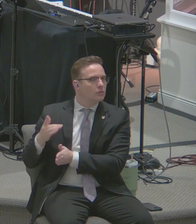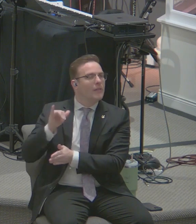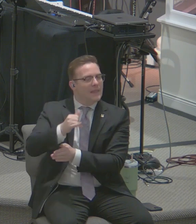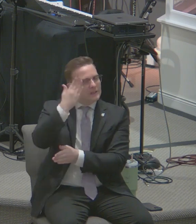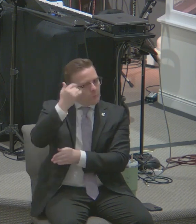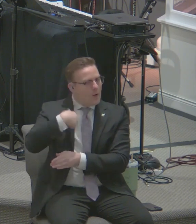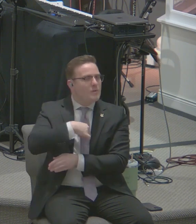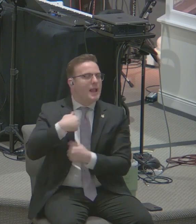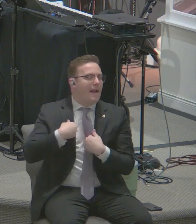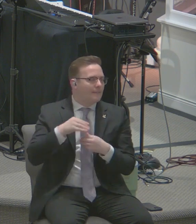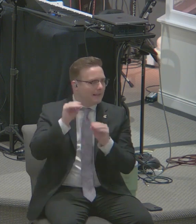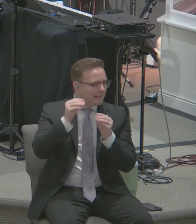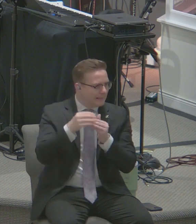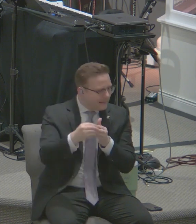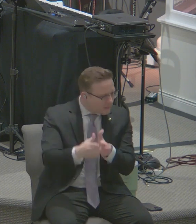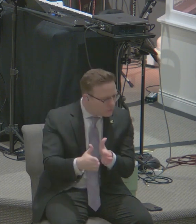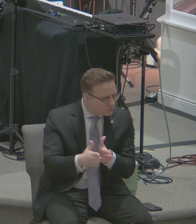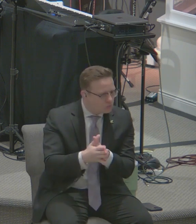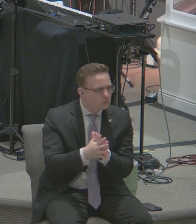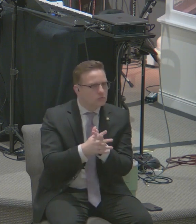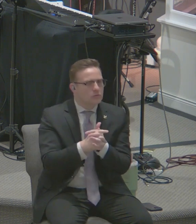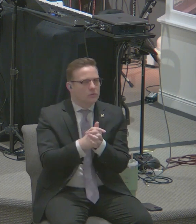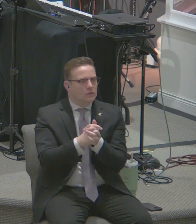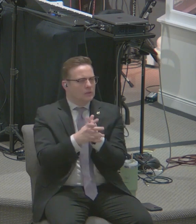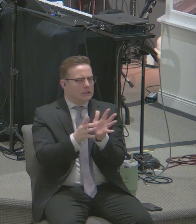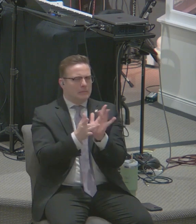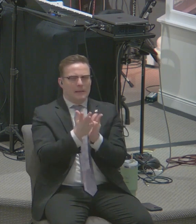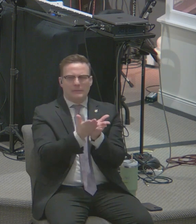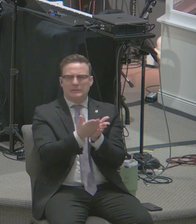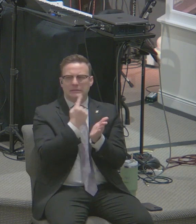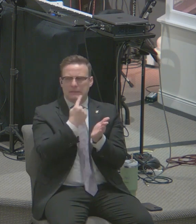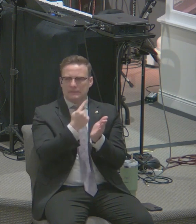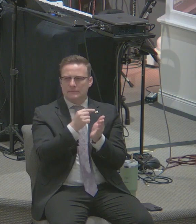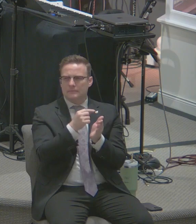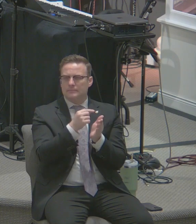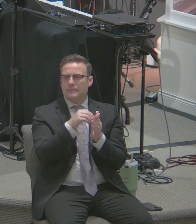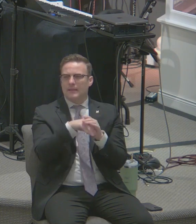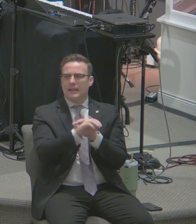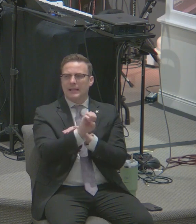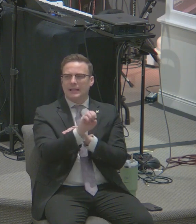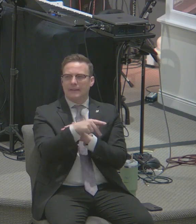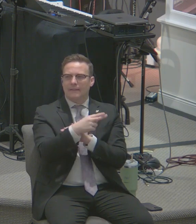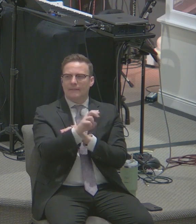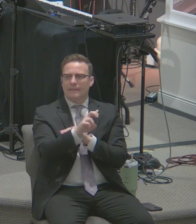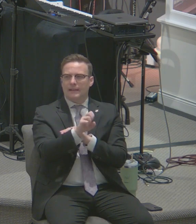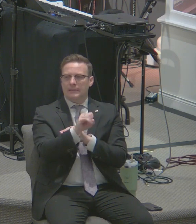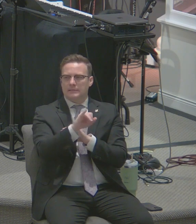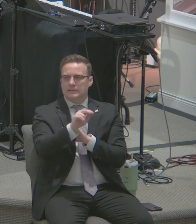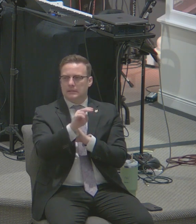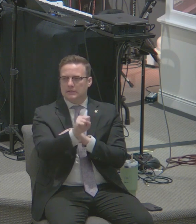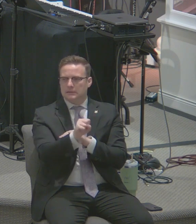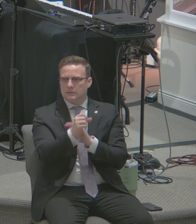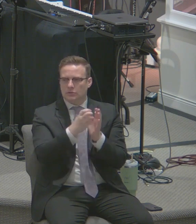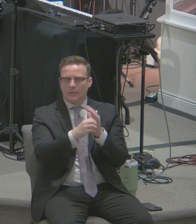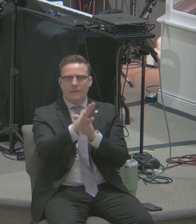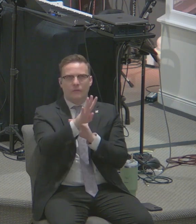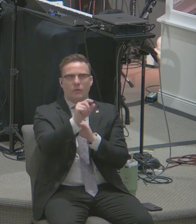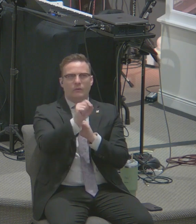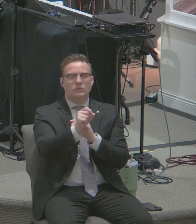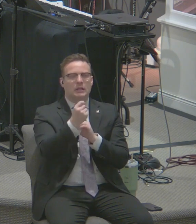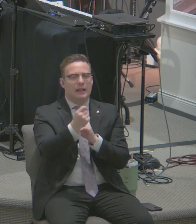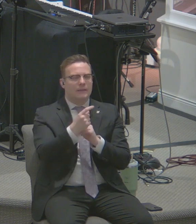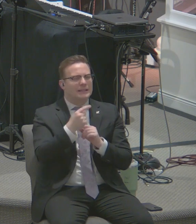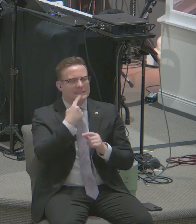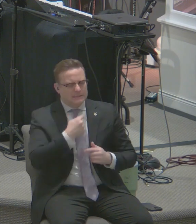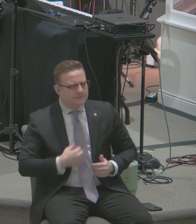And he fulfilled it. The Bible says in Ephesians 4:11, remember, he told Jeremiah, "I will give